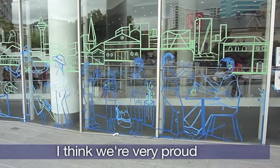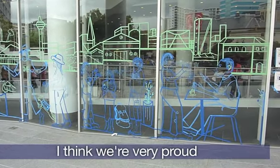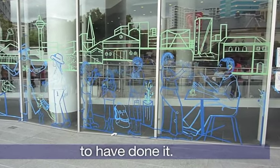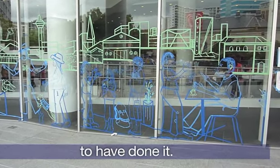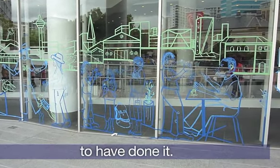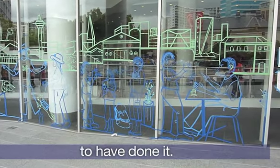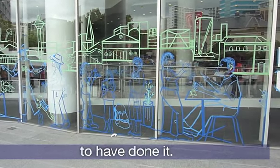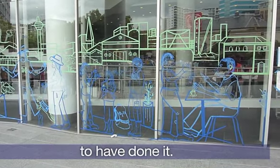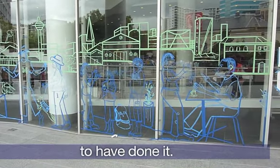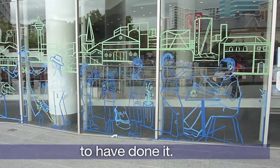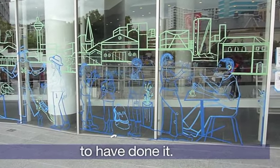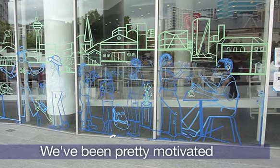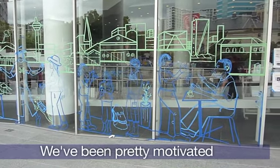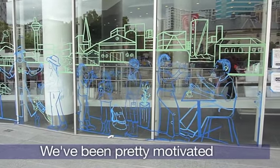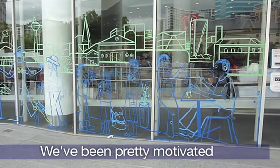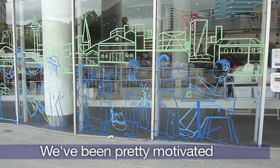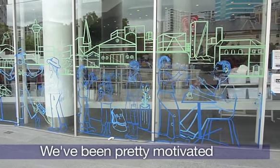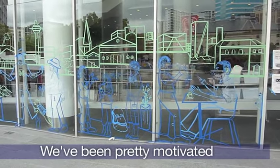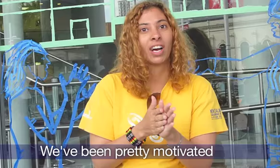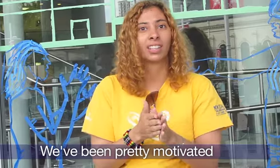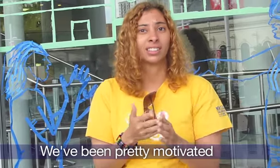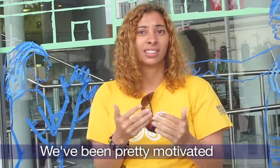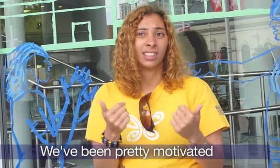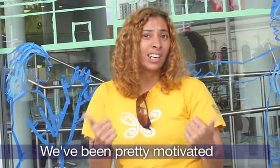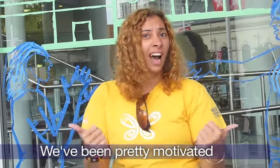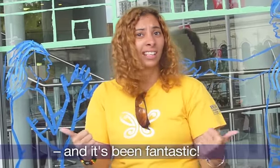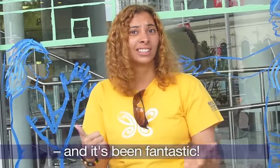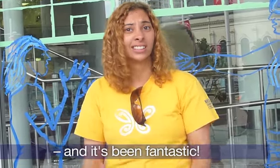to have done it, and we've been pretty motivated. It's been fantastic. Yeah.